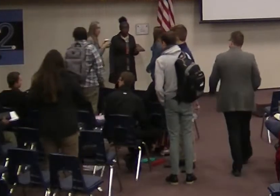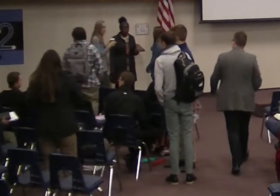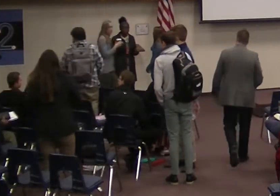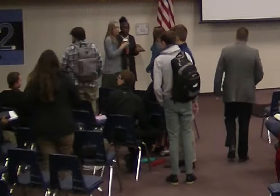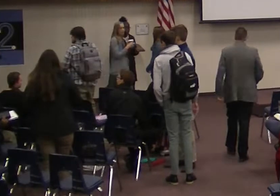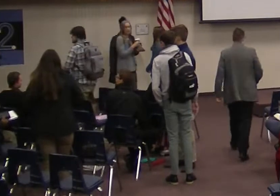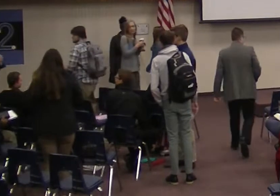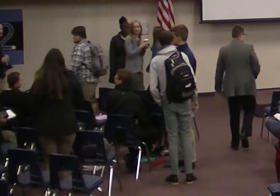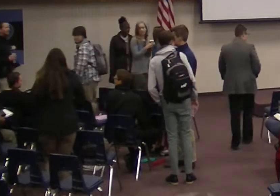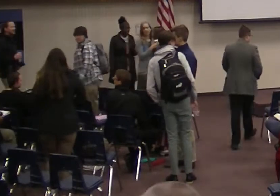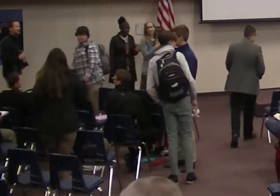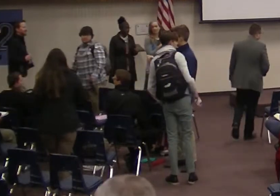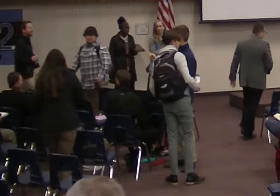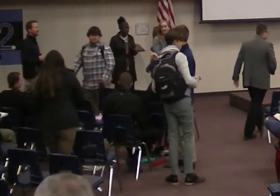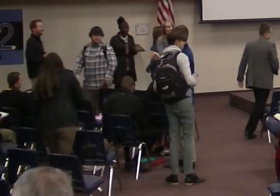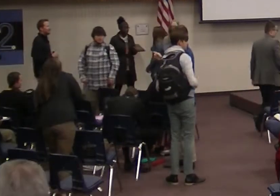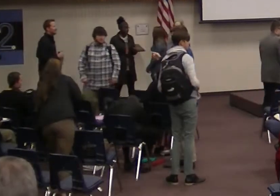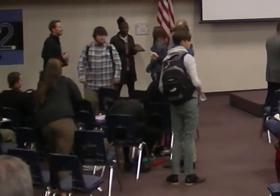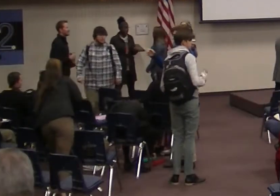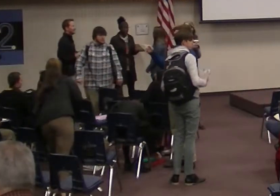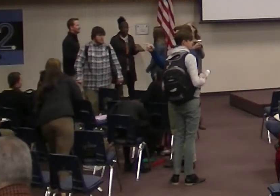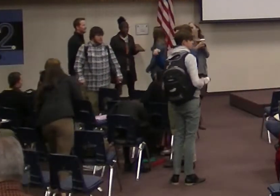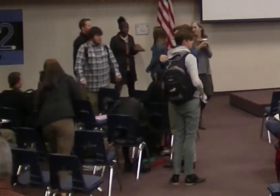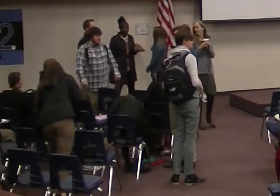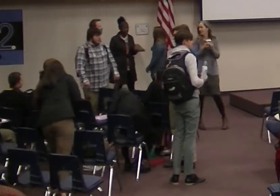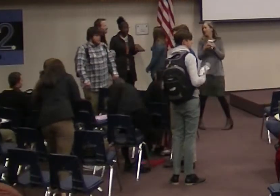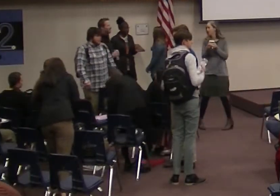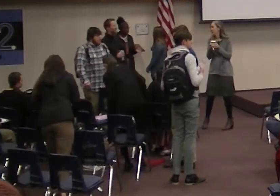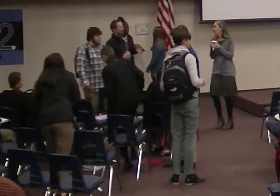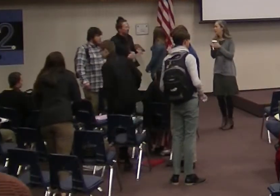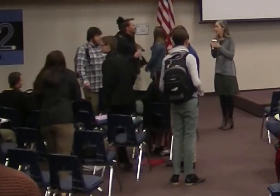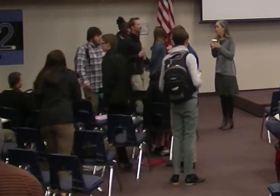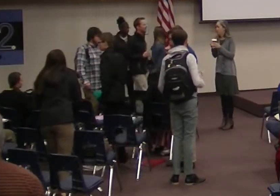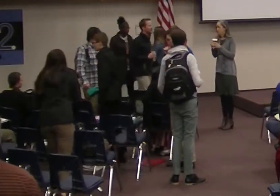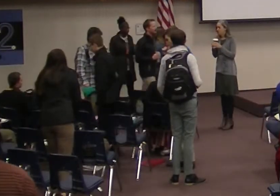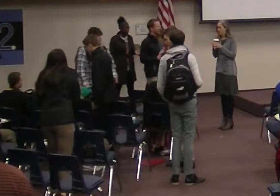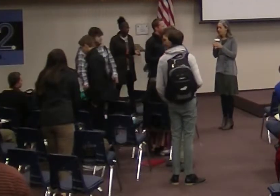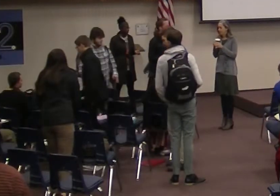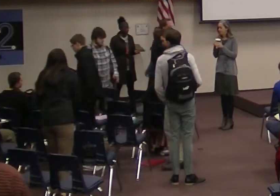What? Yeah, Laredo got to kill him. Oh, that's